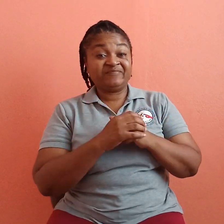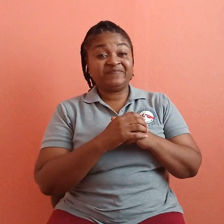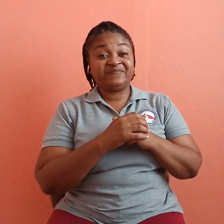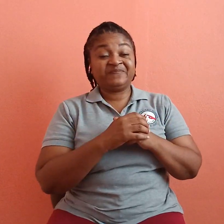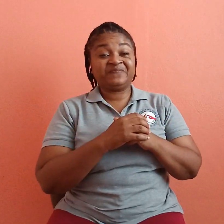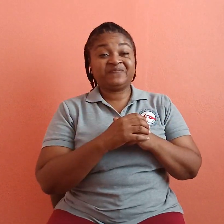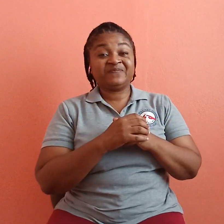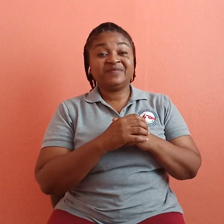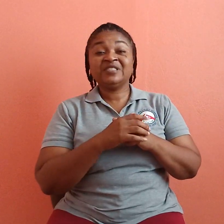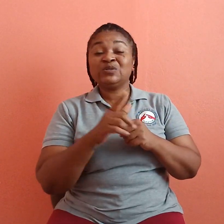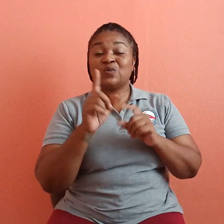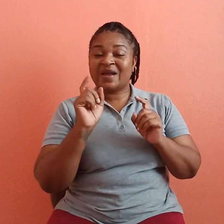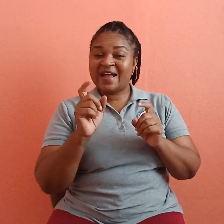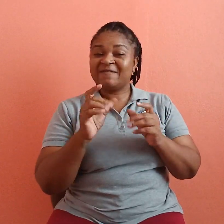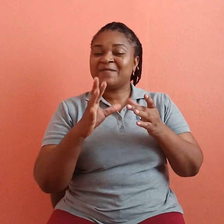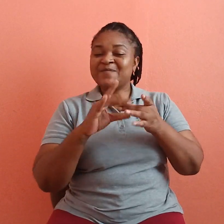You would mention it there.